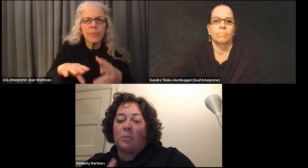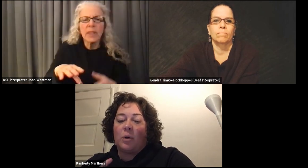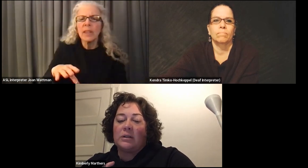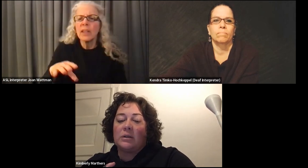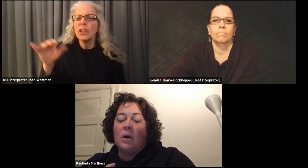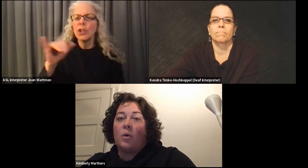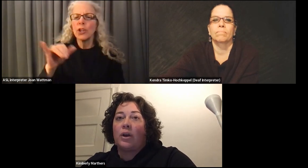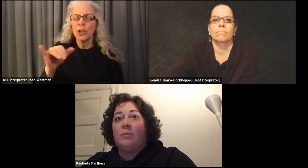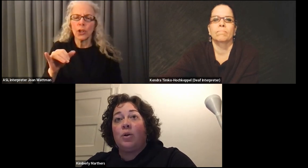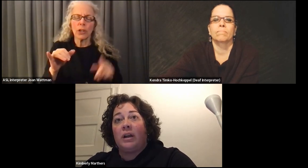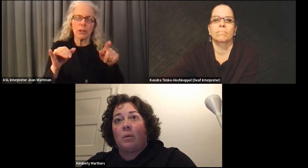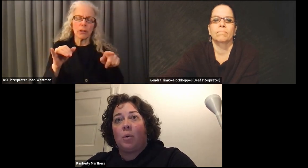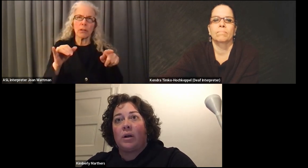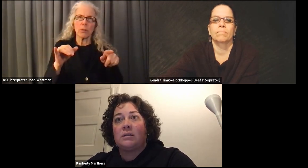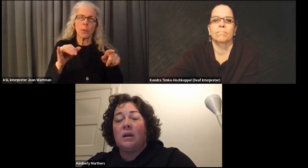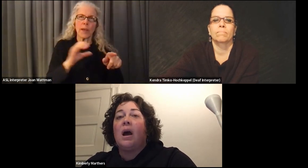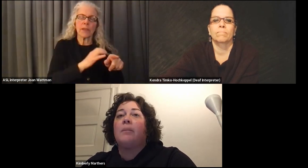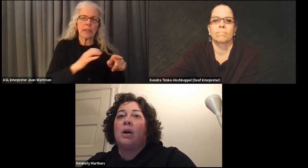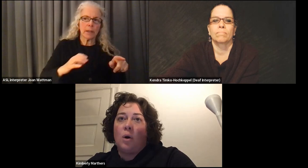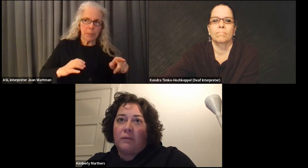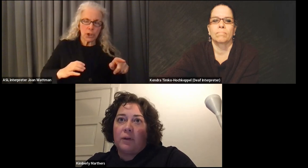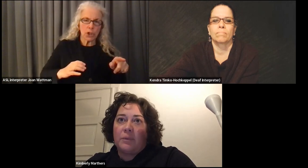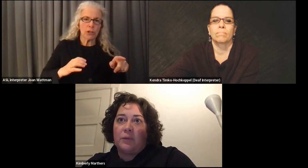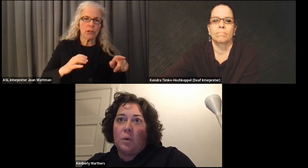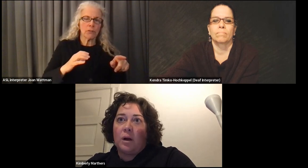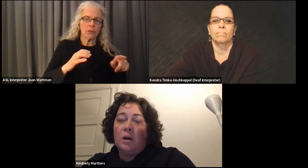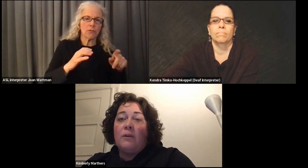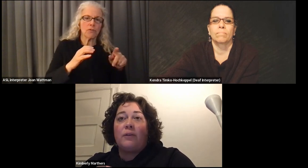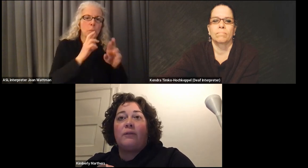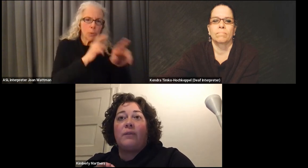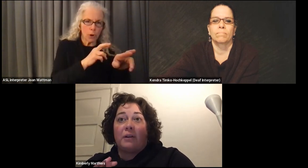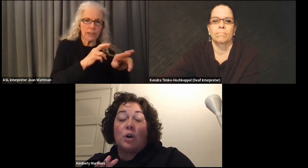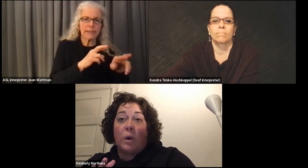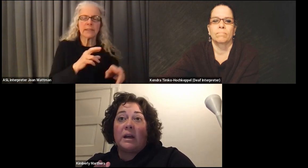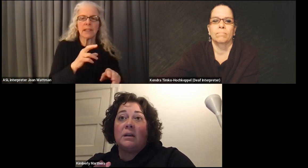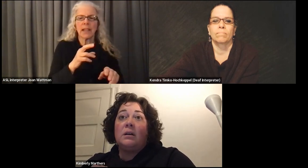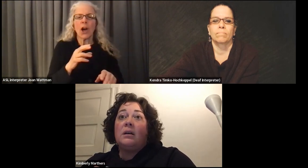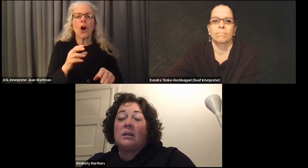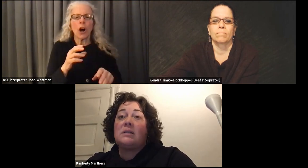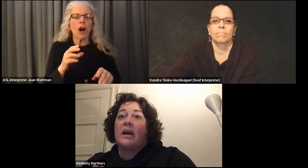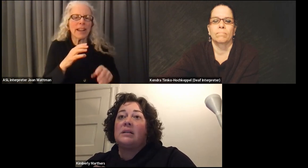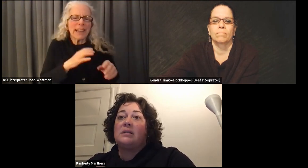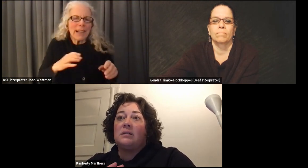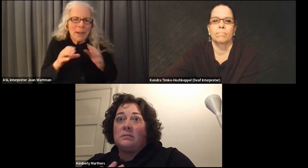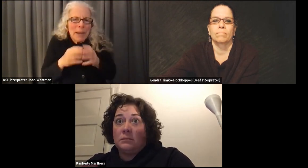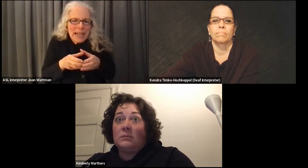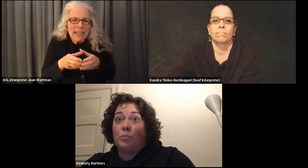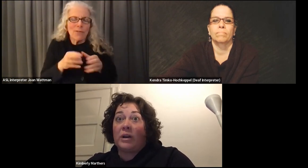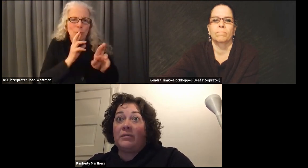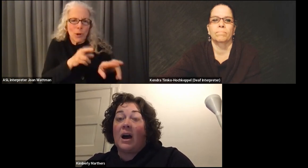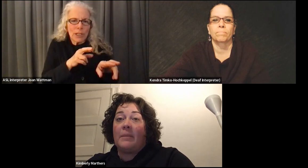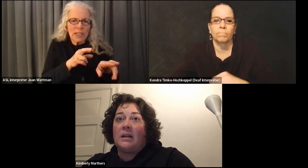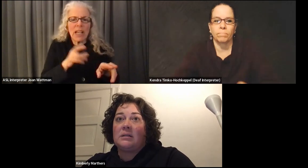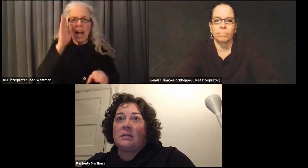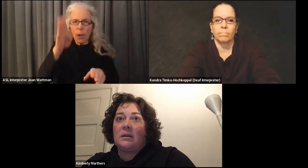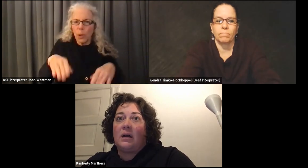commission reports or the community reports, I'm going to offer up the floor for very quick, concise,